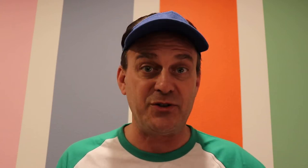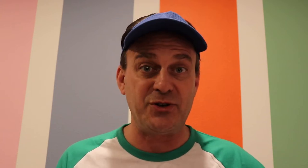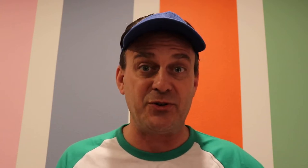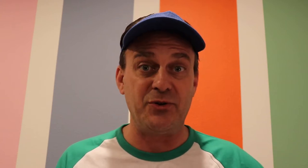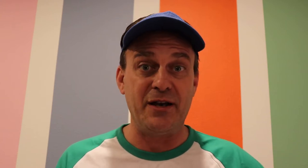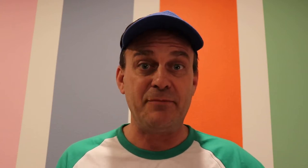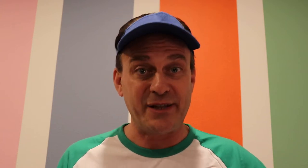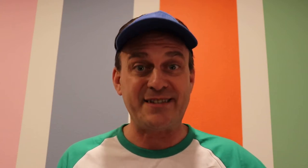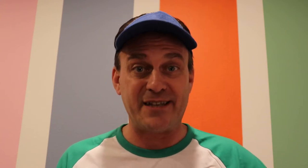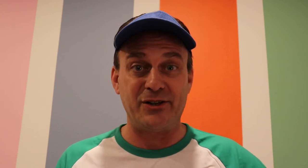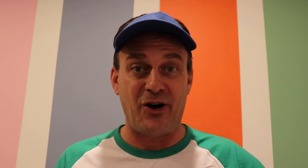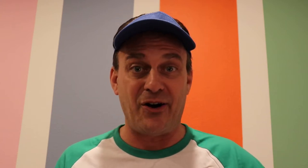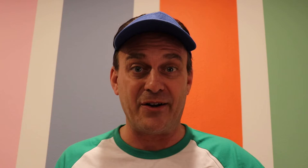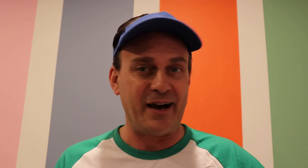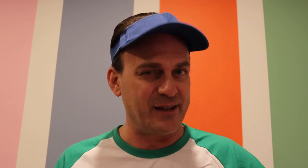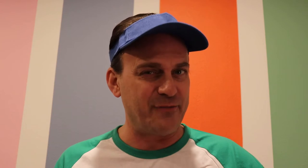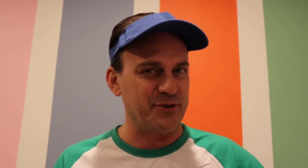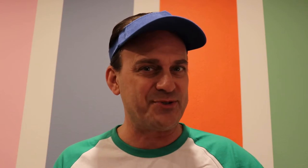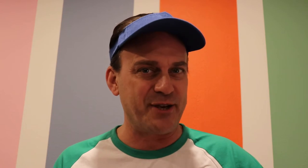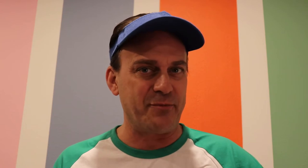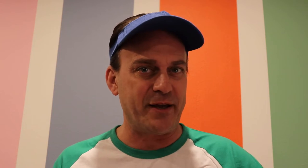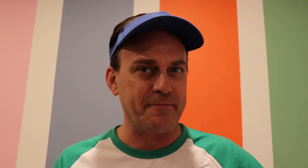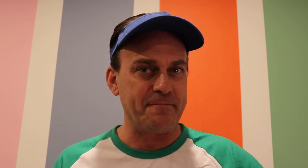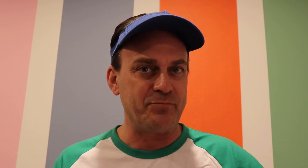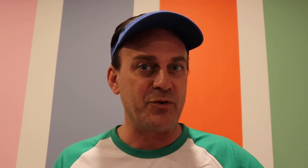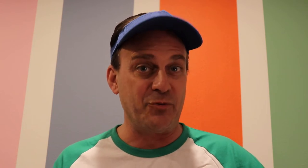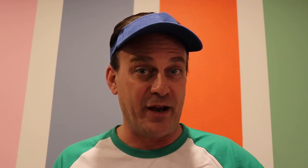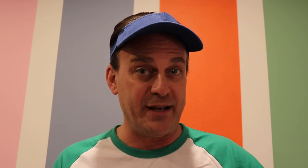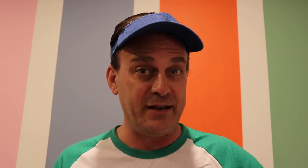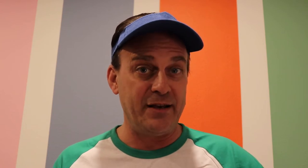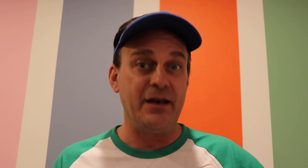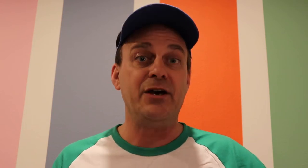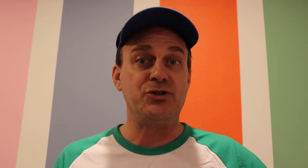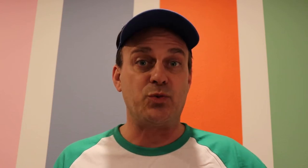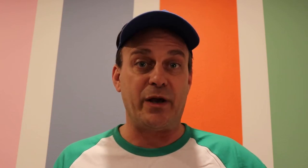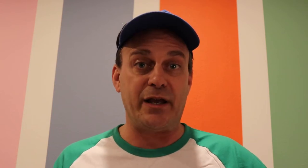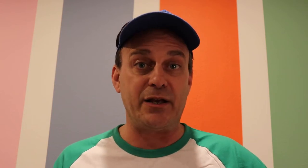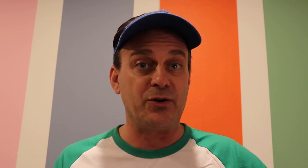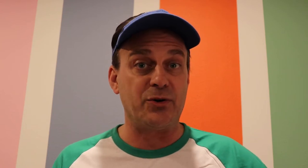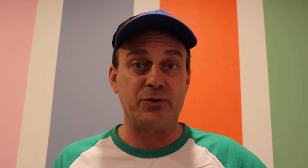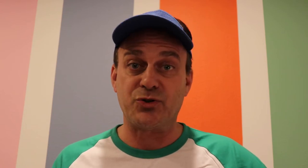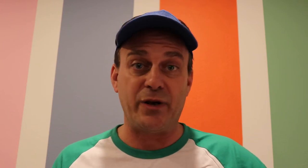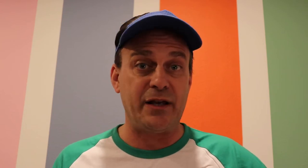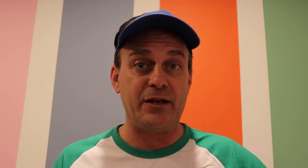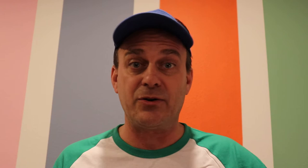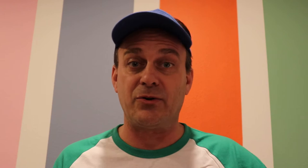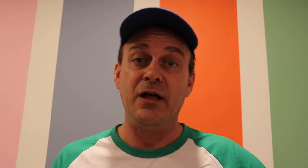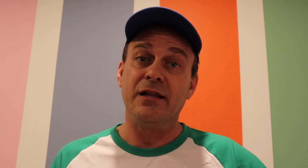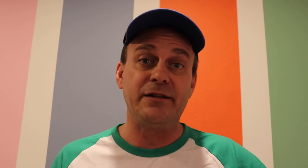do, please sing along. I love when you sing with me. Ready? Twinkle, twinkle,